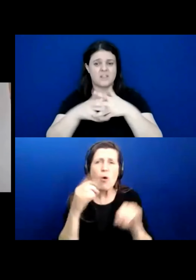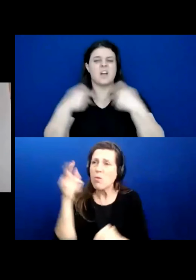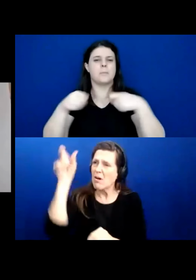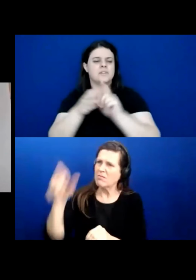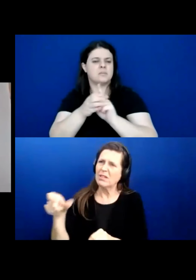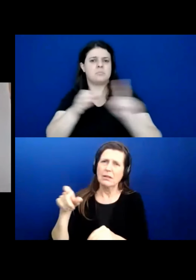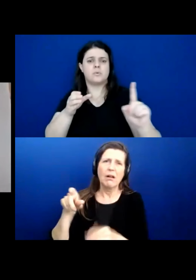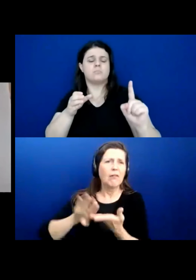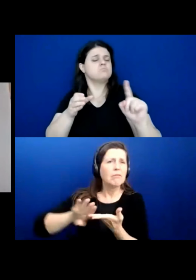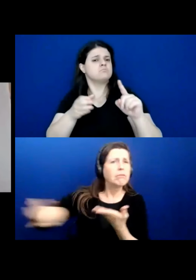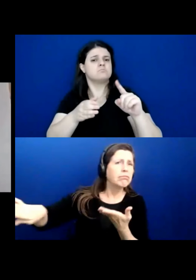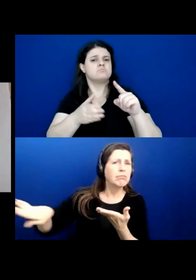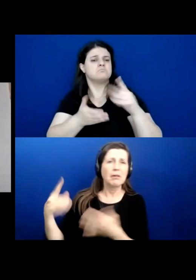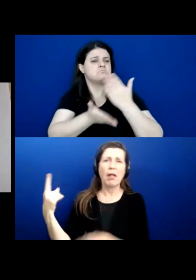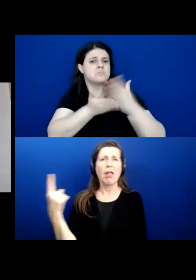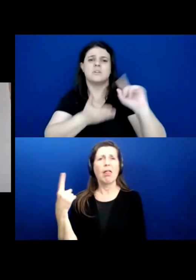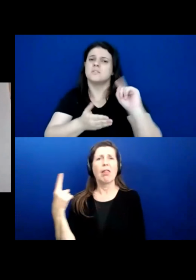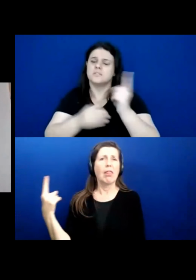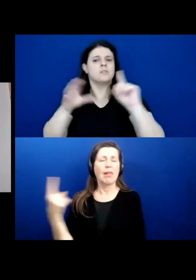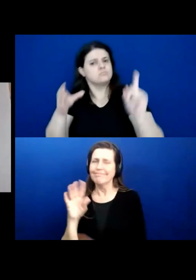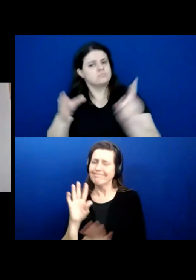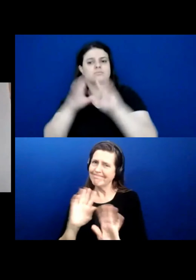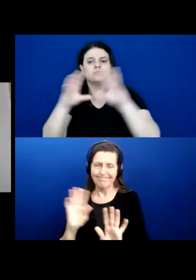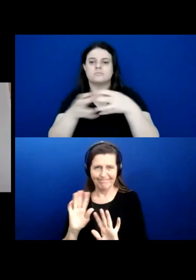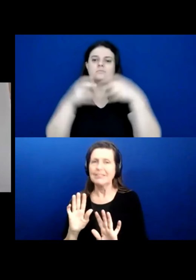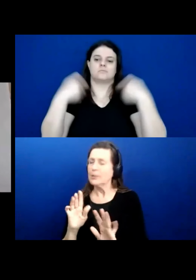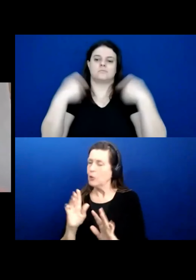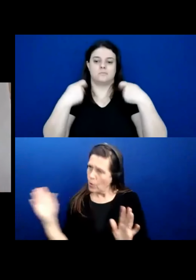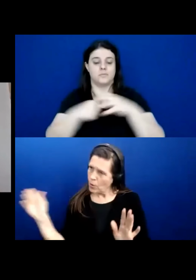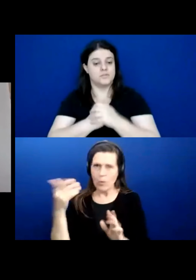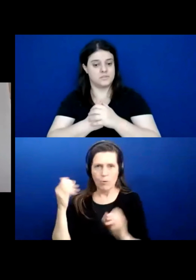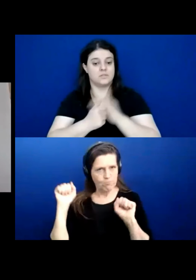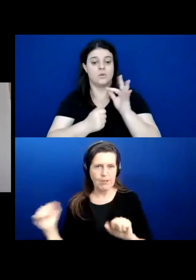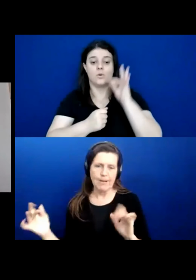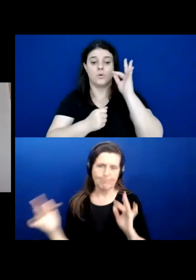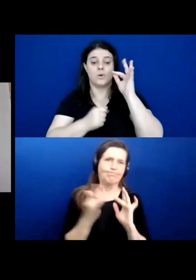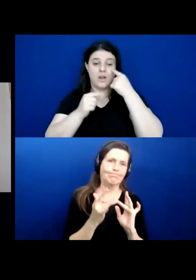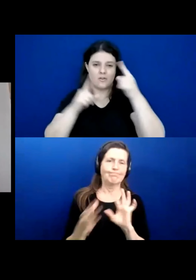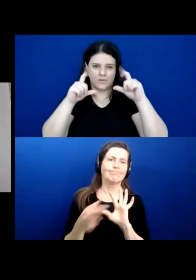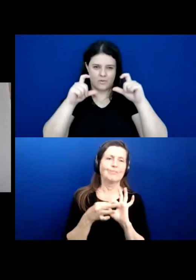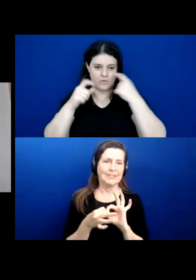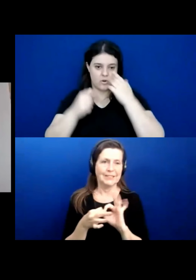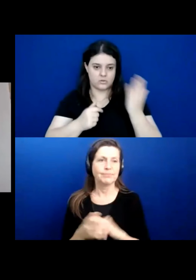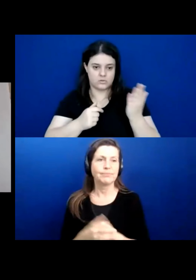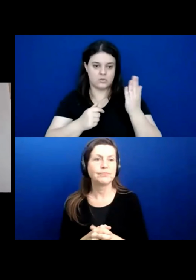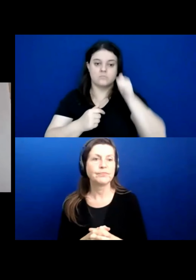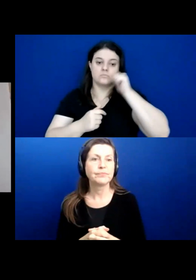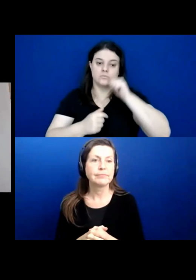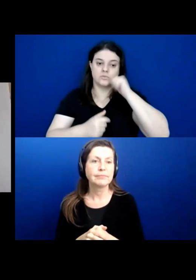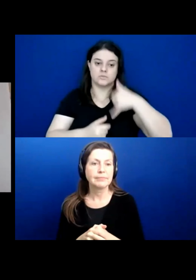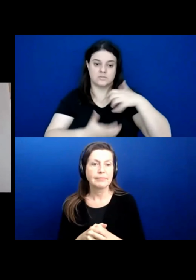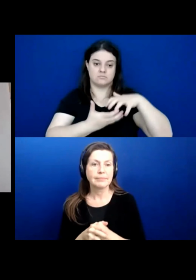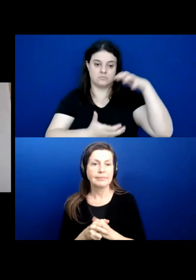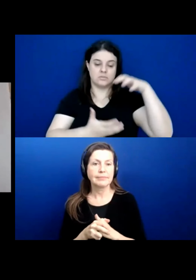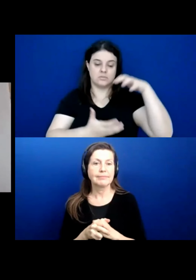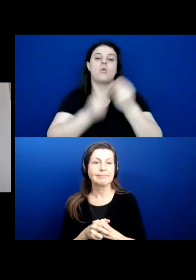out, or unable to fulfill their potential. The picture is of a woman in a yellow shirt and she is